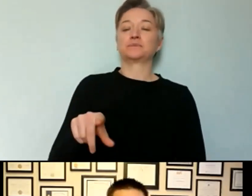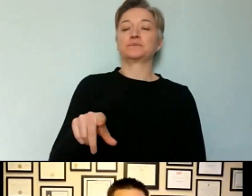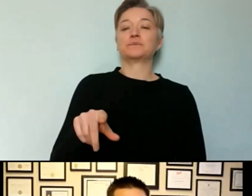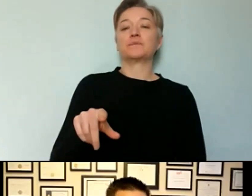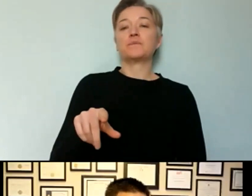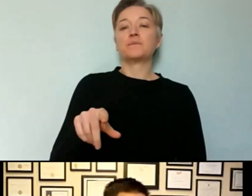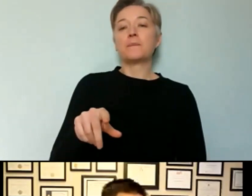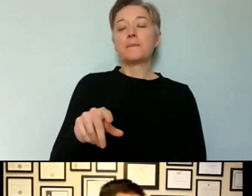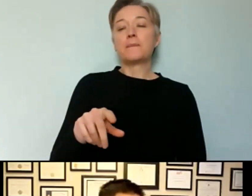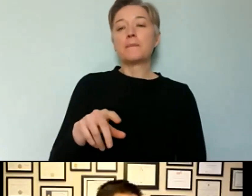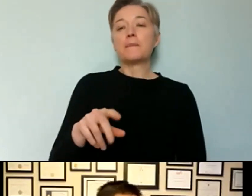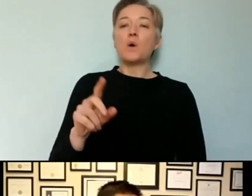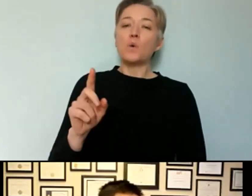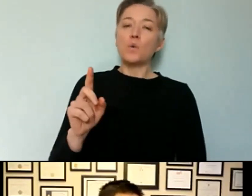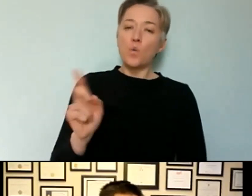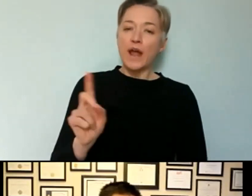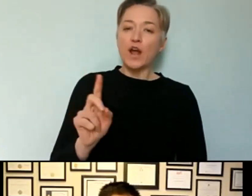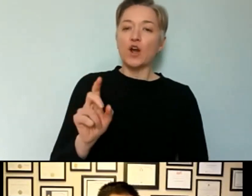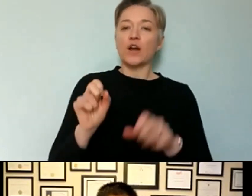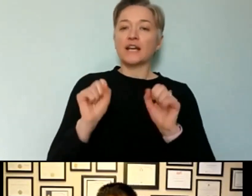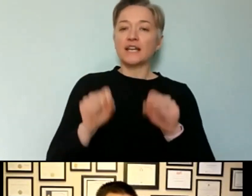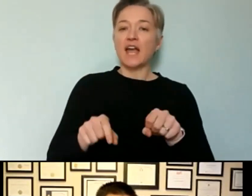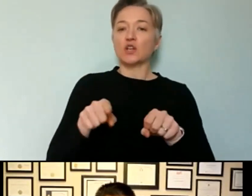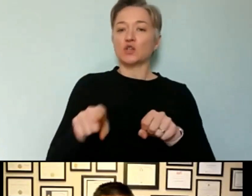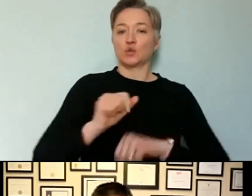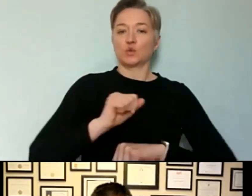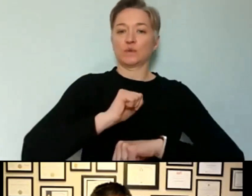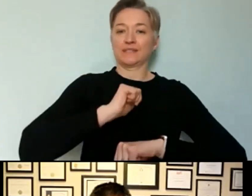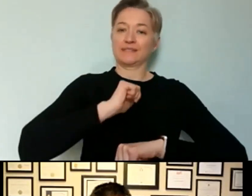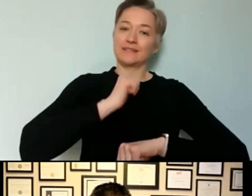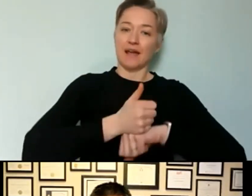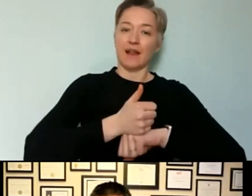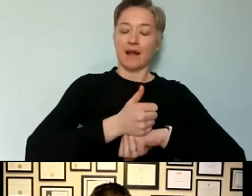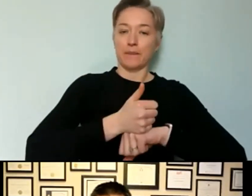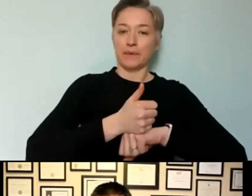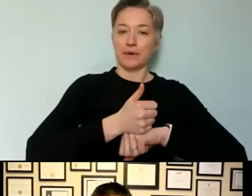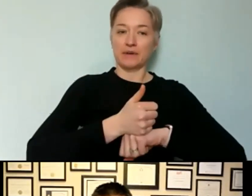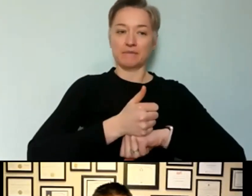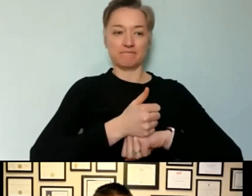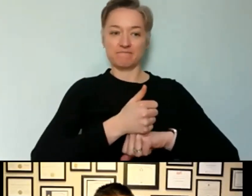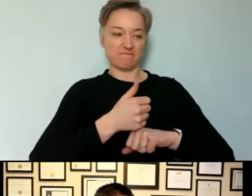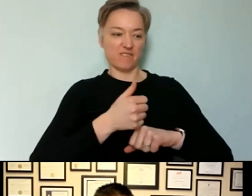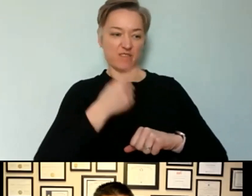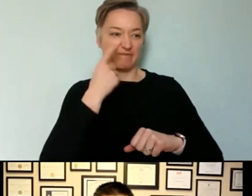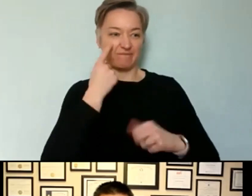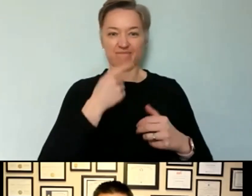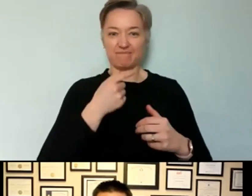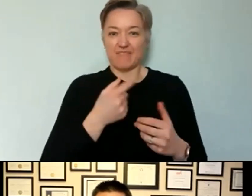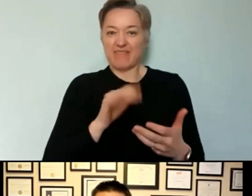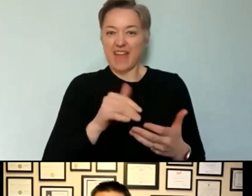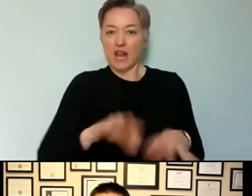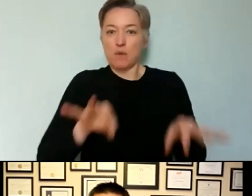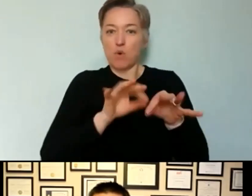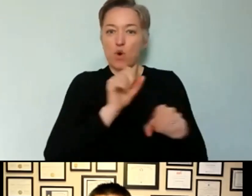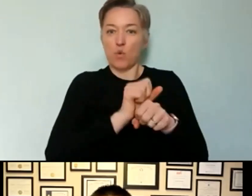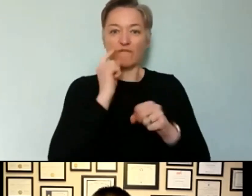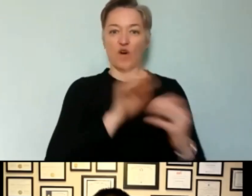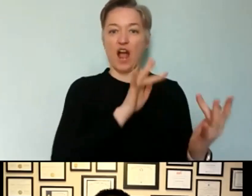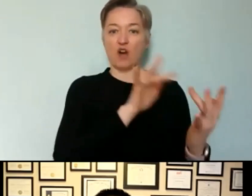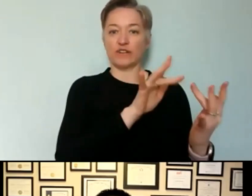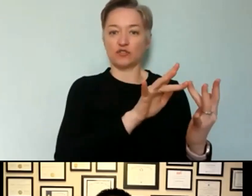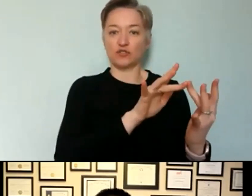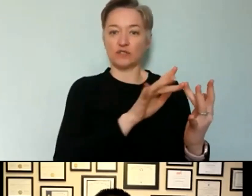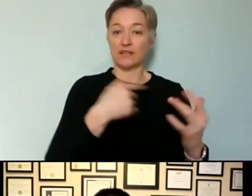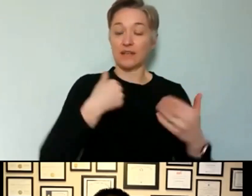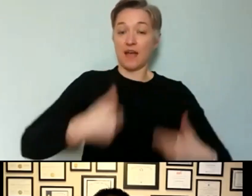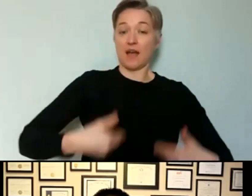you able to actually set up shop and do the important outreach that you were talking about? It says here, as an outreach worker, I